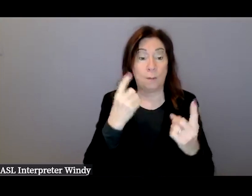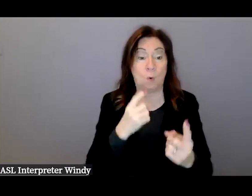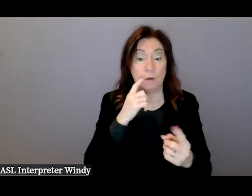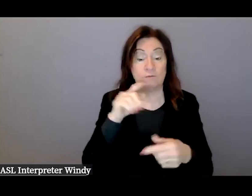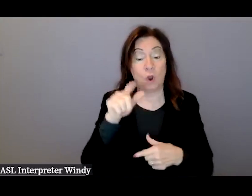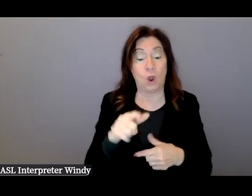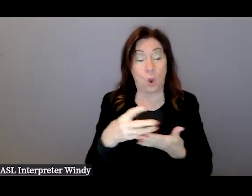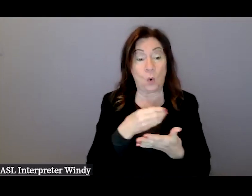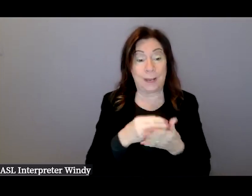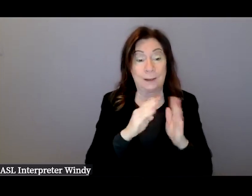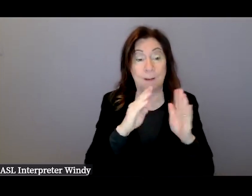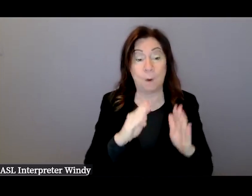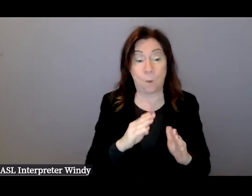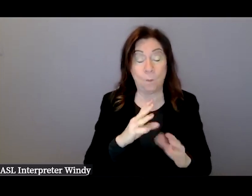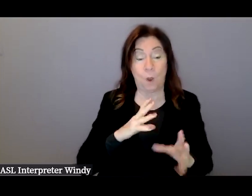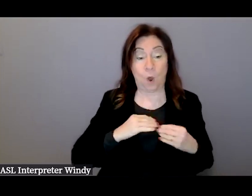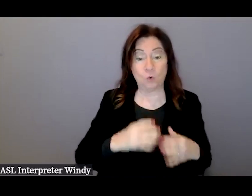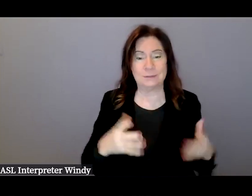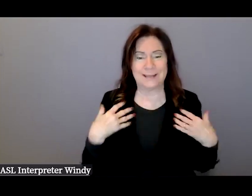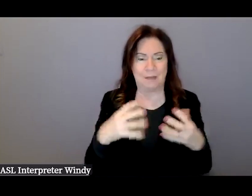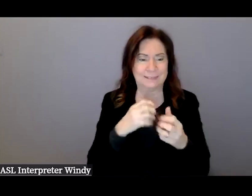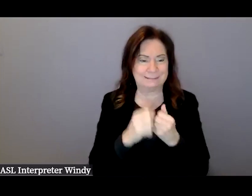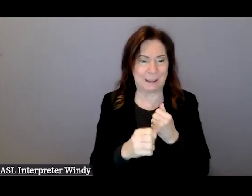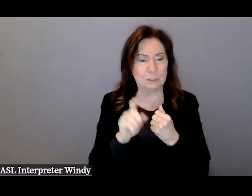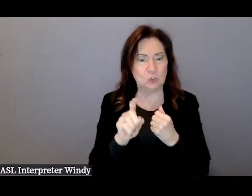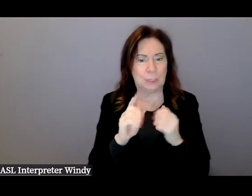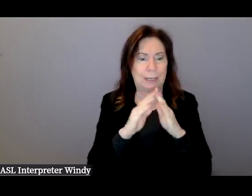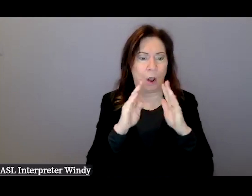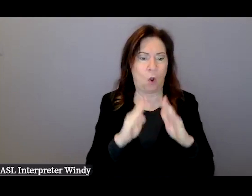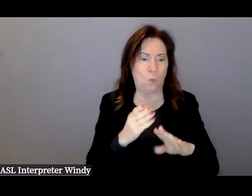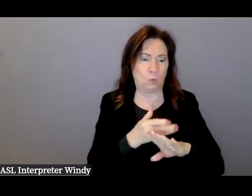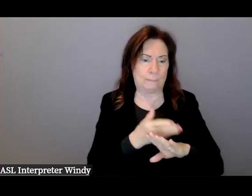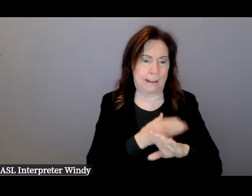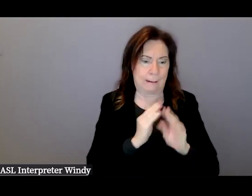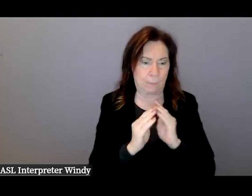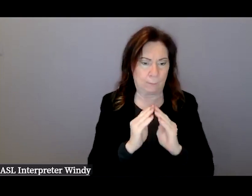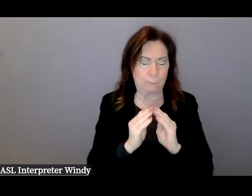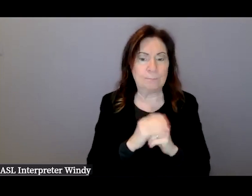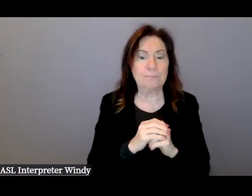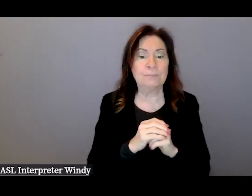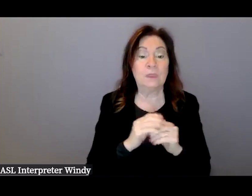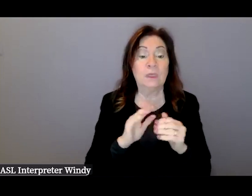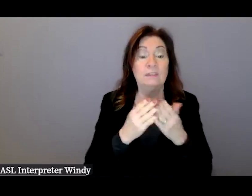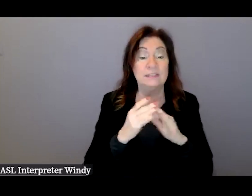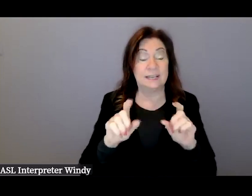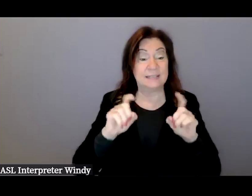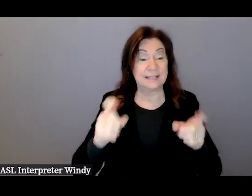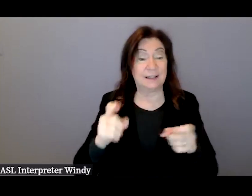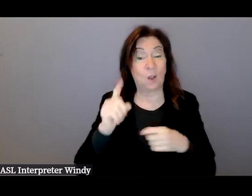homeowners with storm damage who need home repairs. The city has allocated